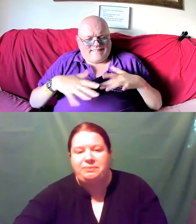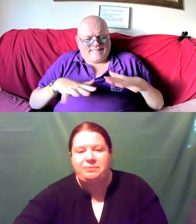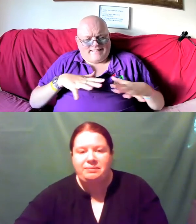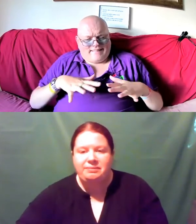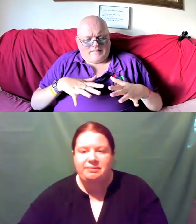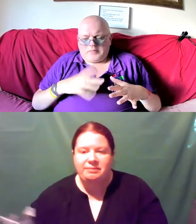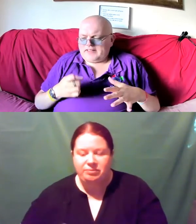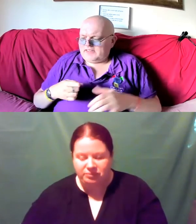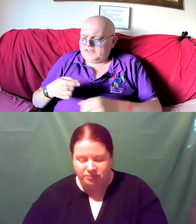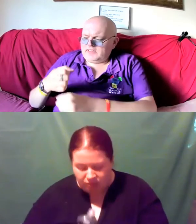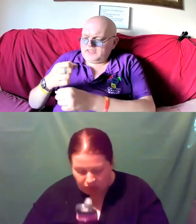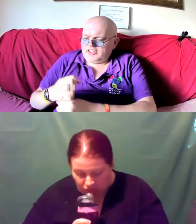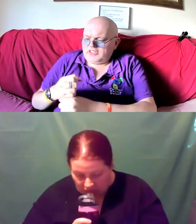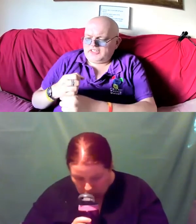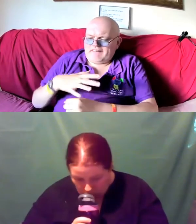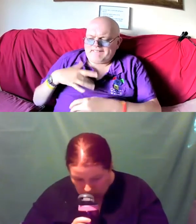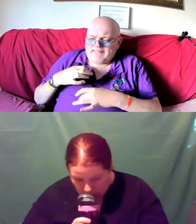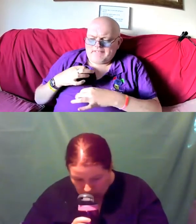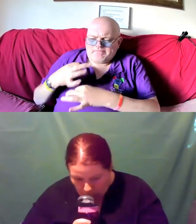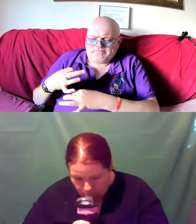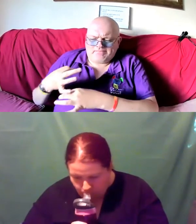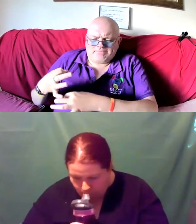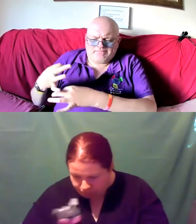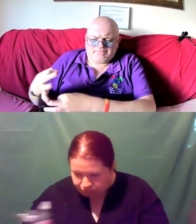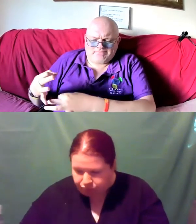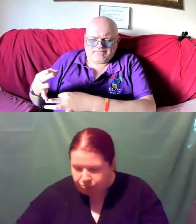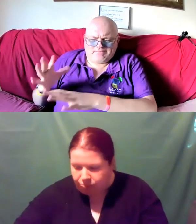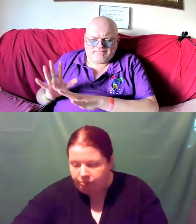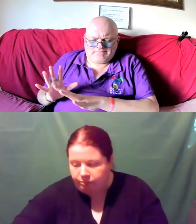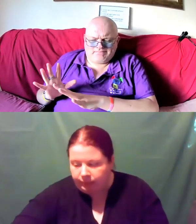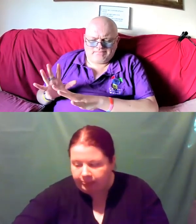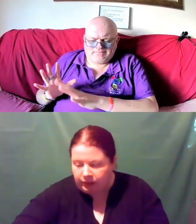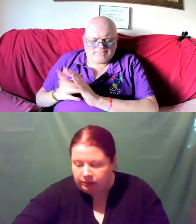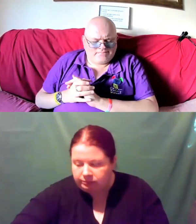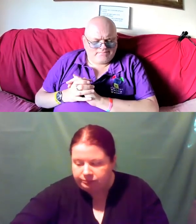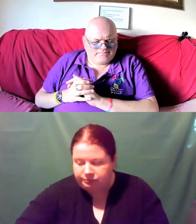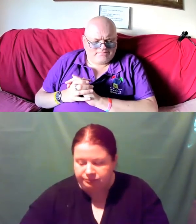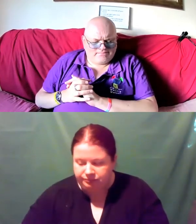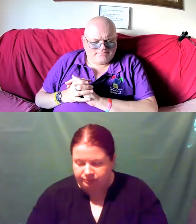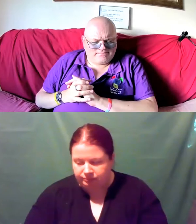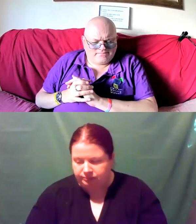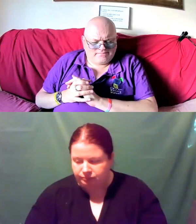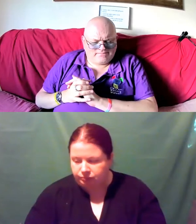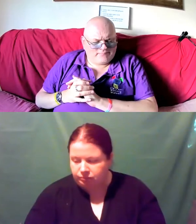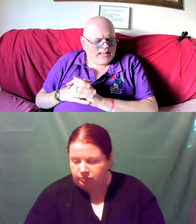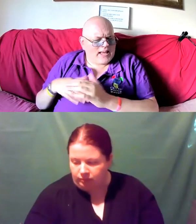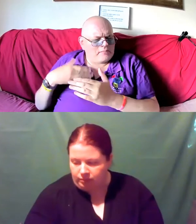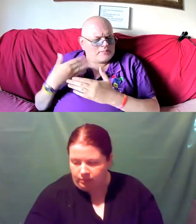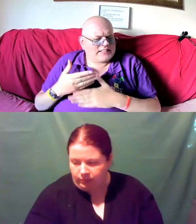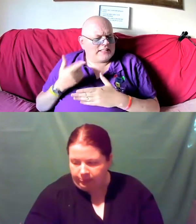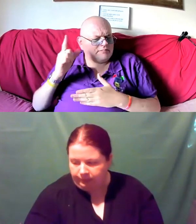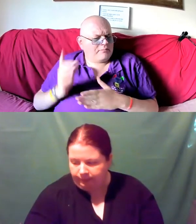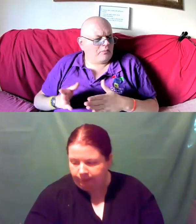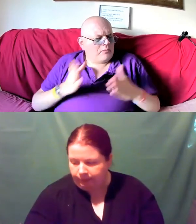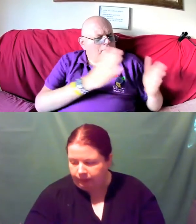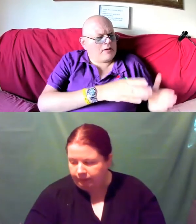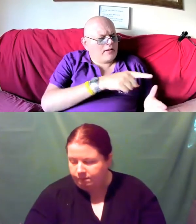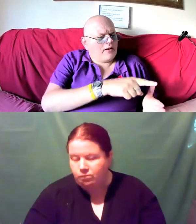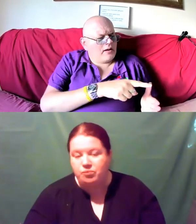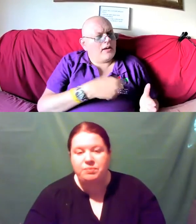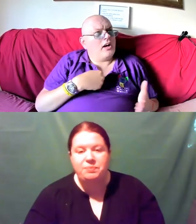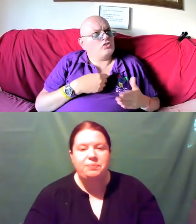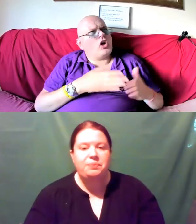to church. But, you know, since I moved to Liverpool, I was quite open.